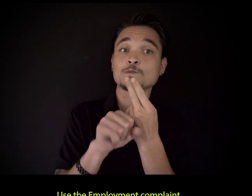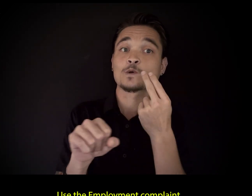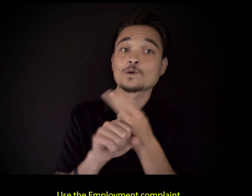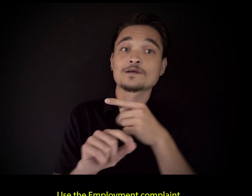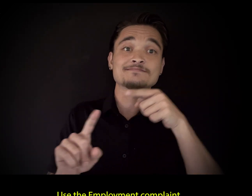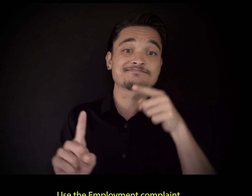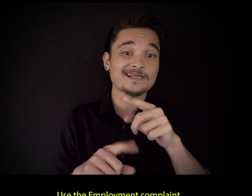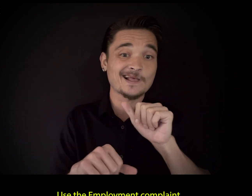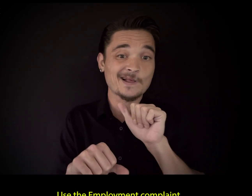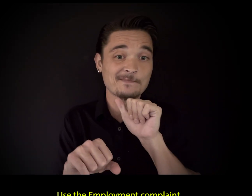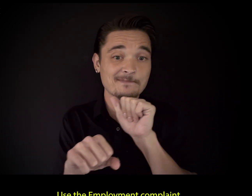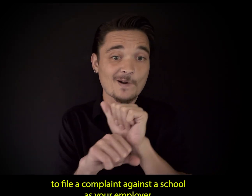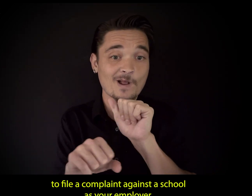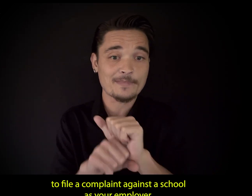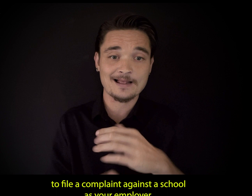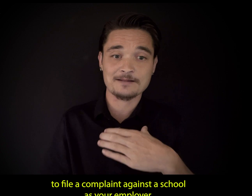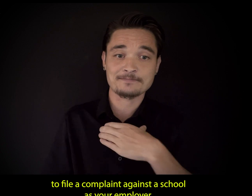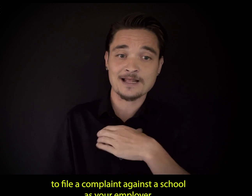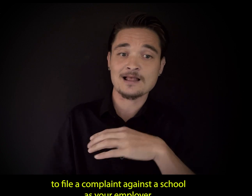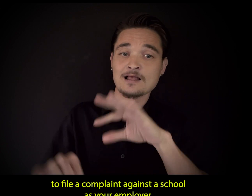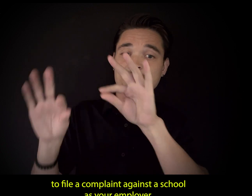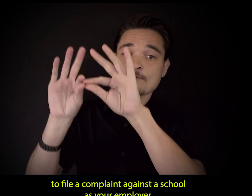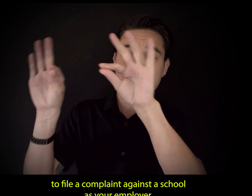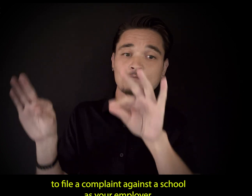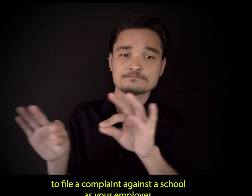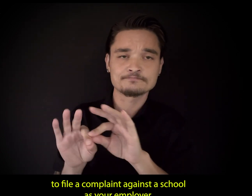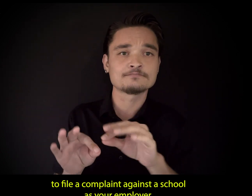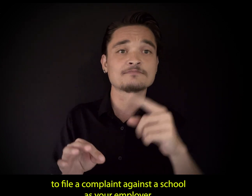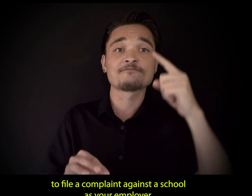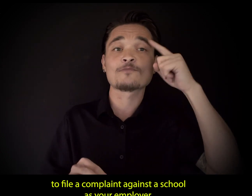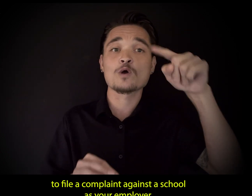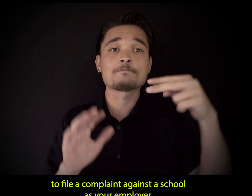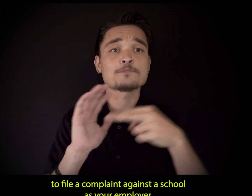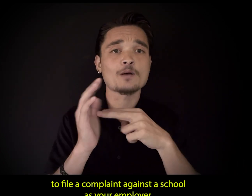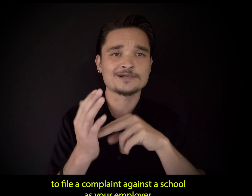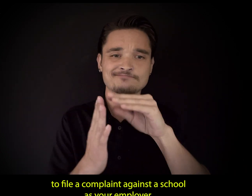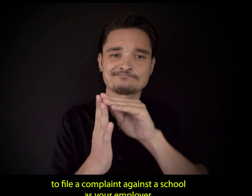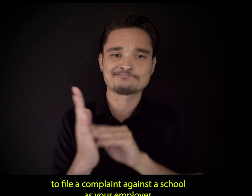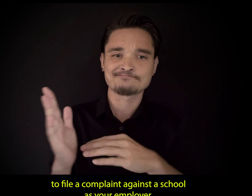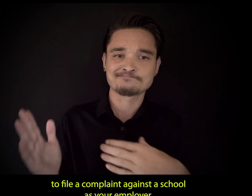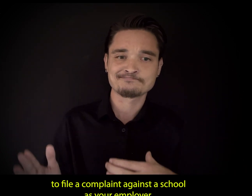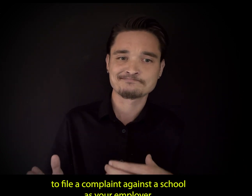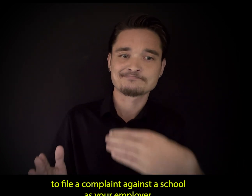Use the employment complaint to file a complaint against a school as your employer.